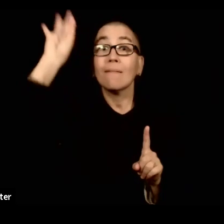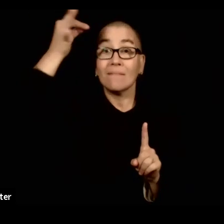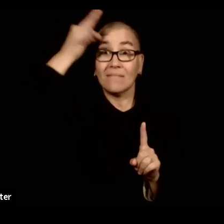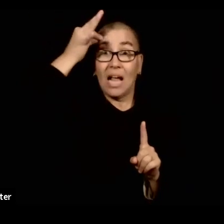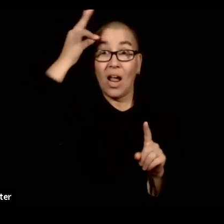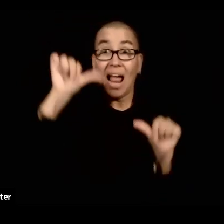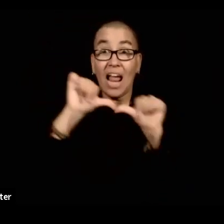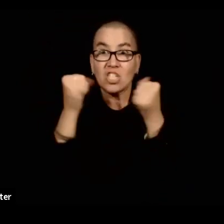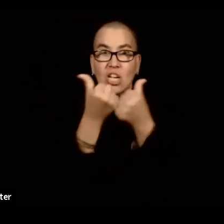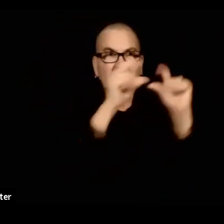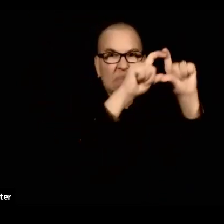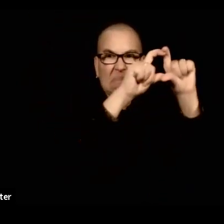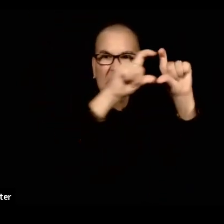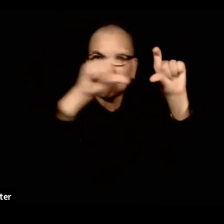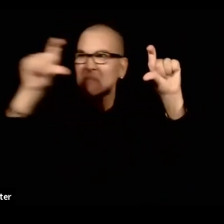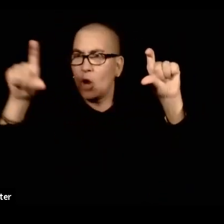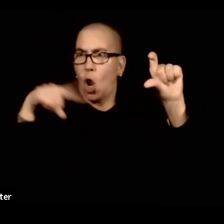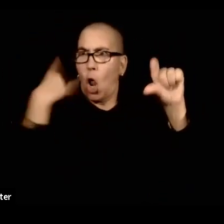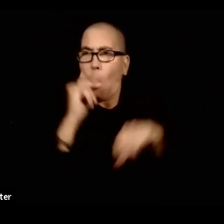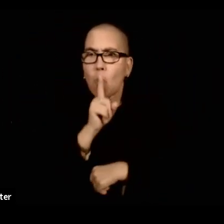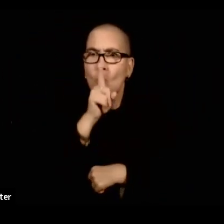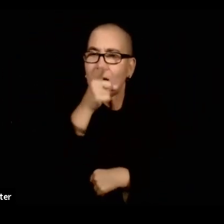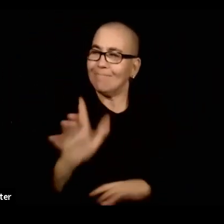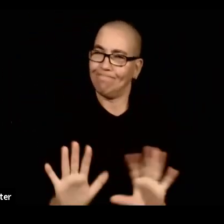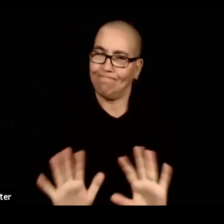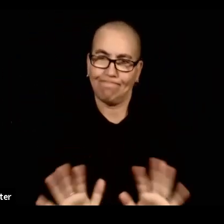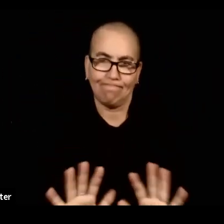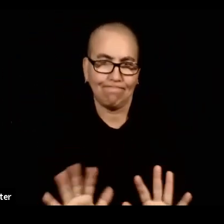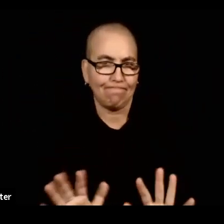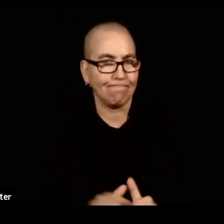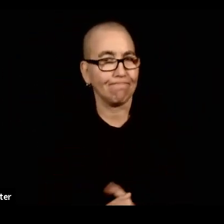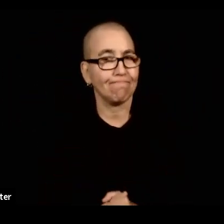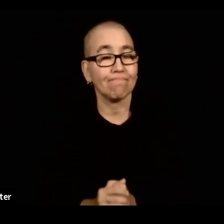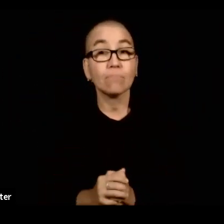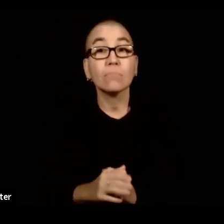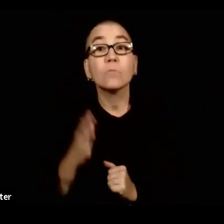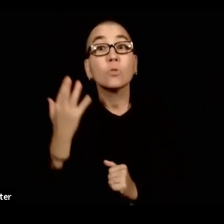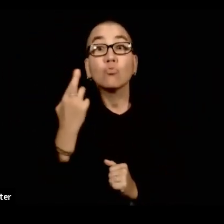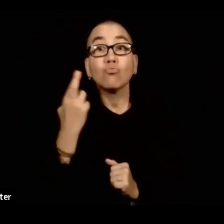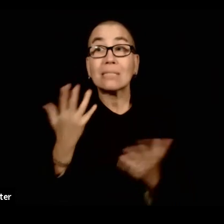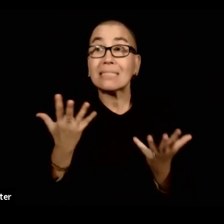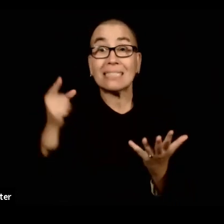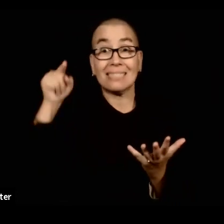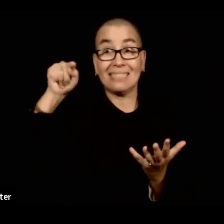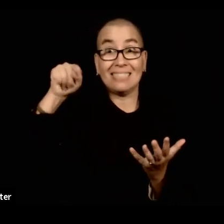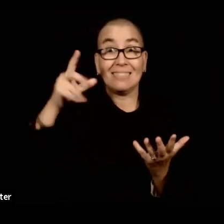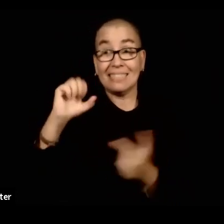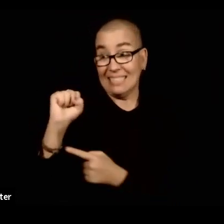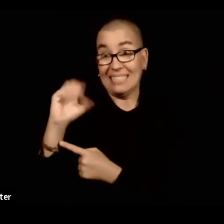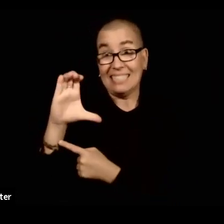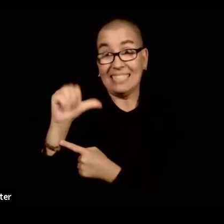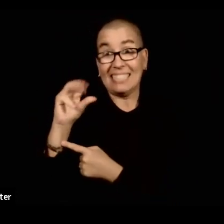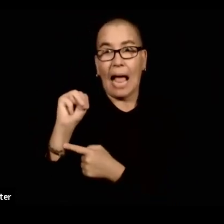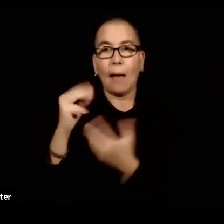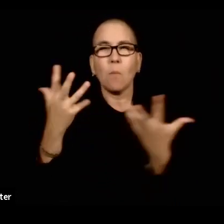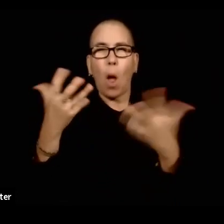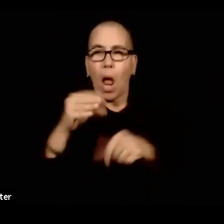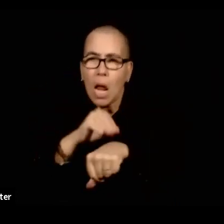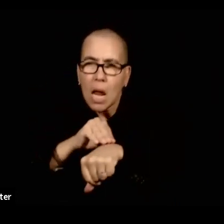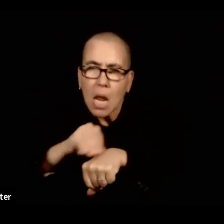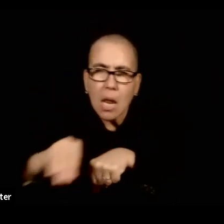is that it seeks to confuse people into not wearing a mask when it would be especially important to do so. We're